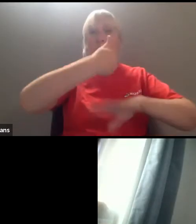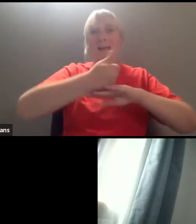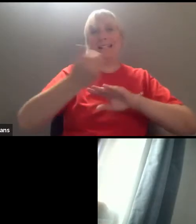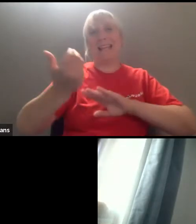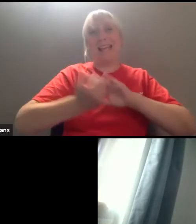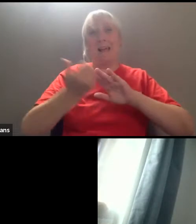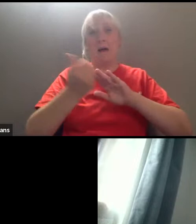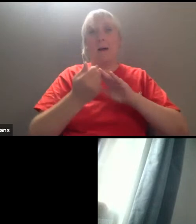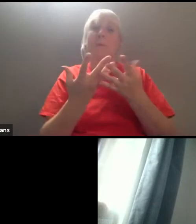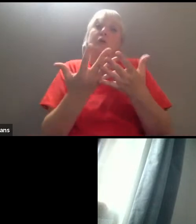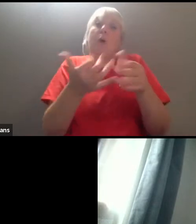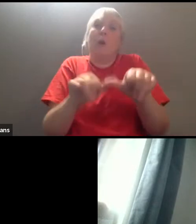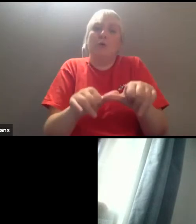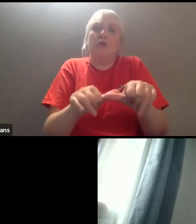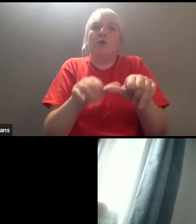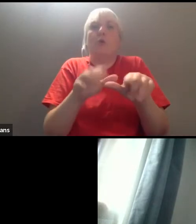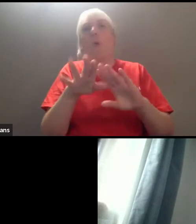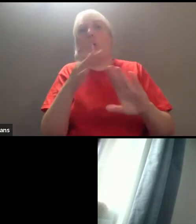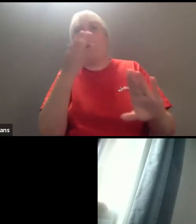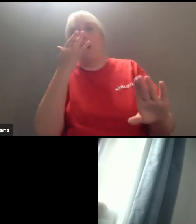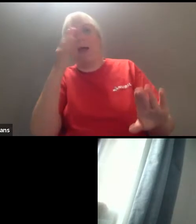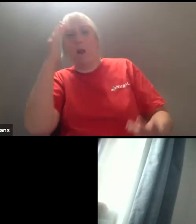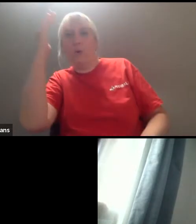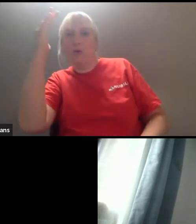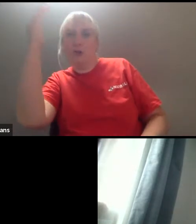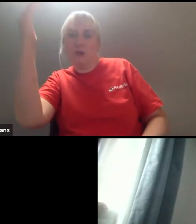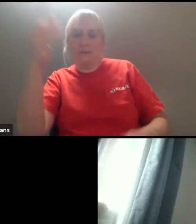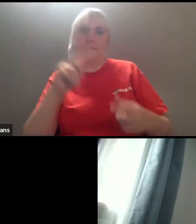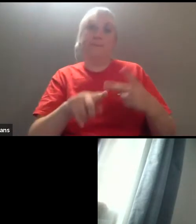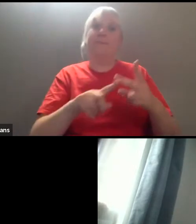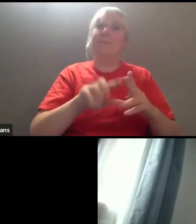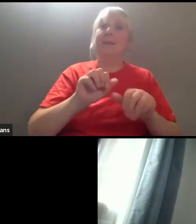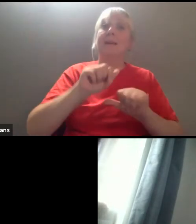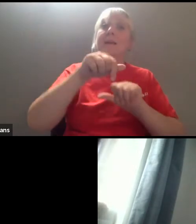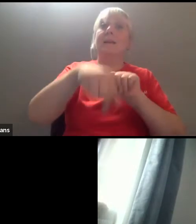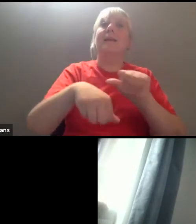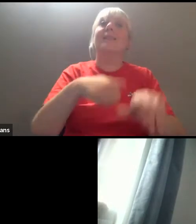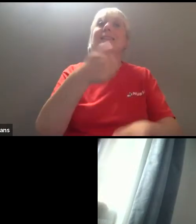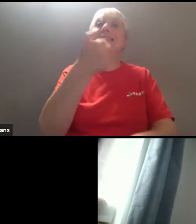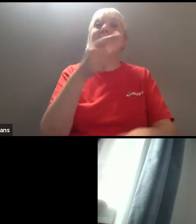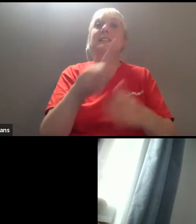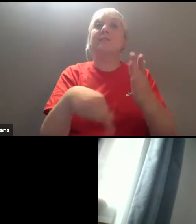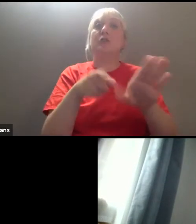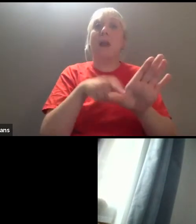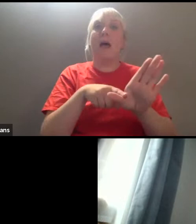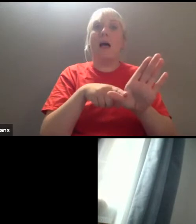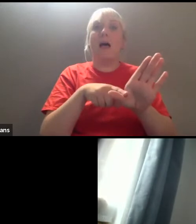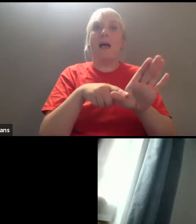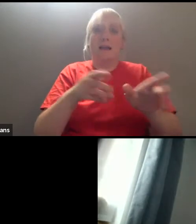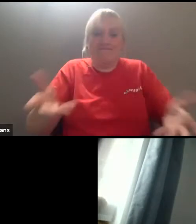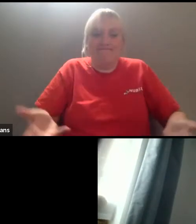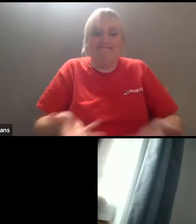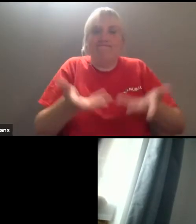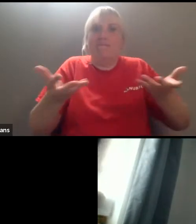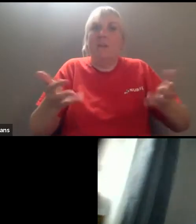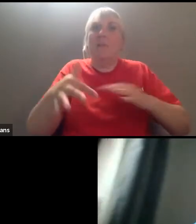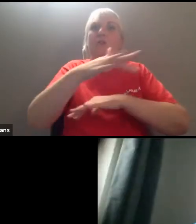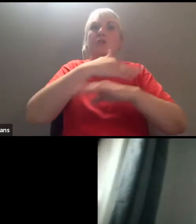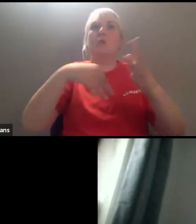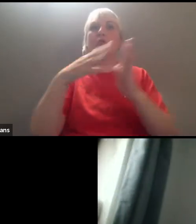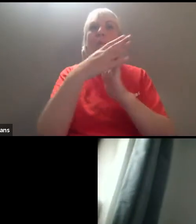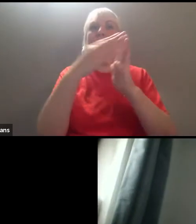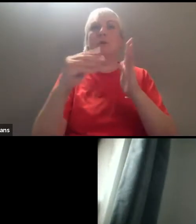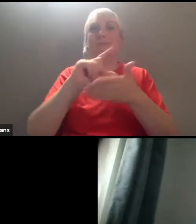Illusion. 6th July, Reinvigorating the Social Model of Disability. And